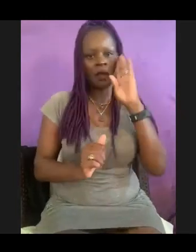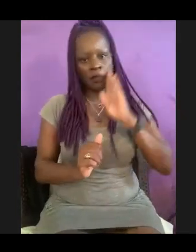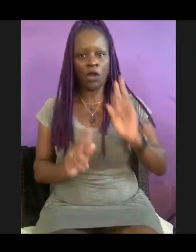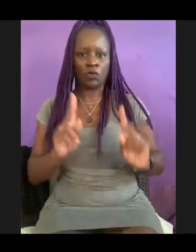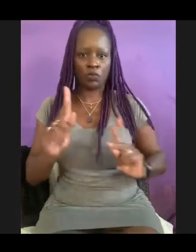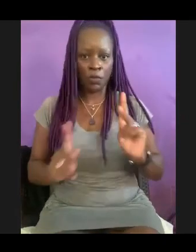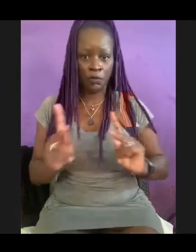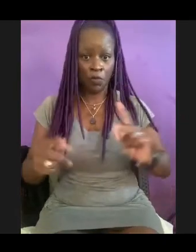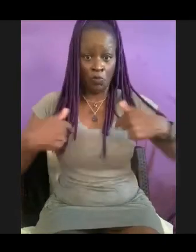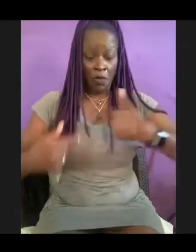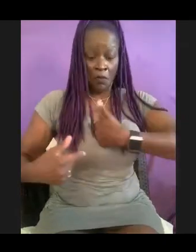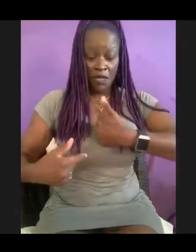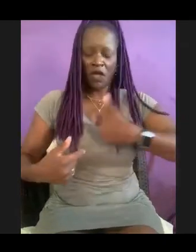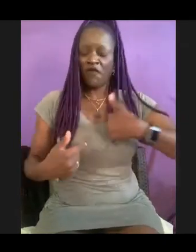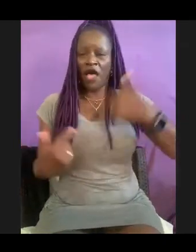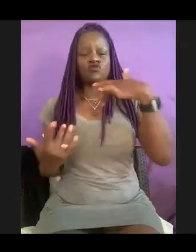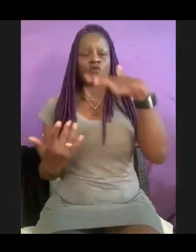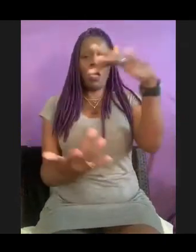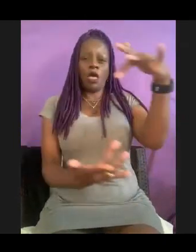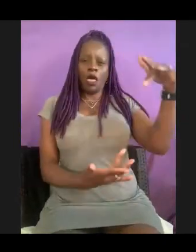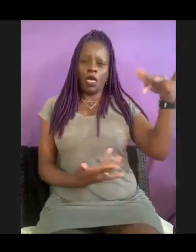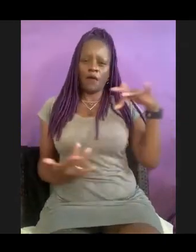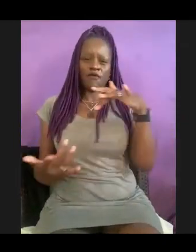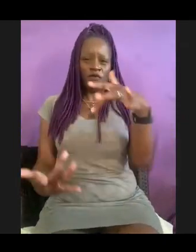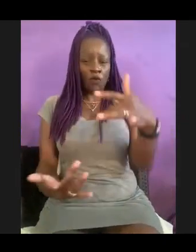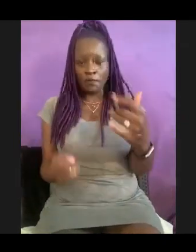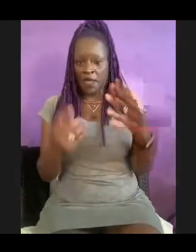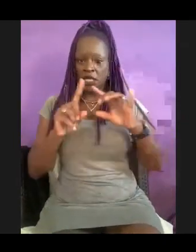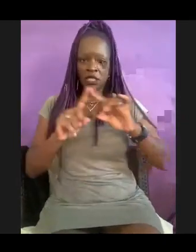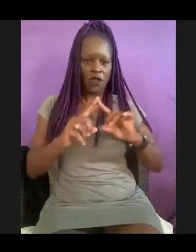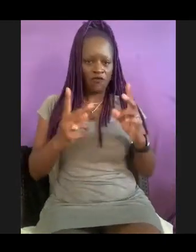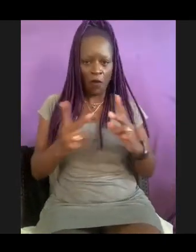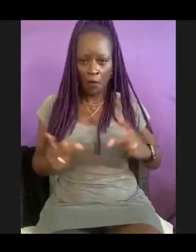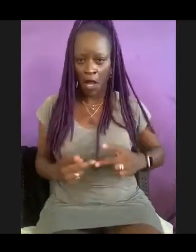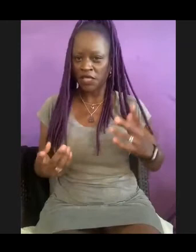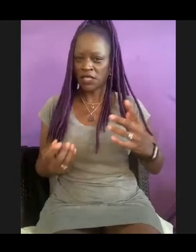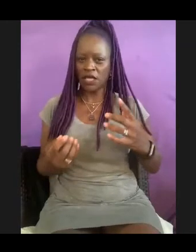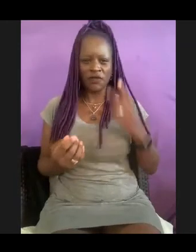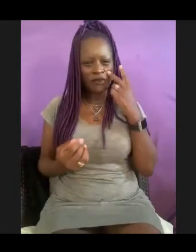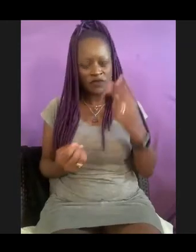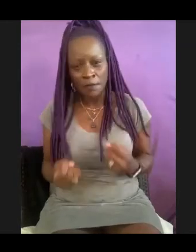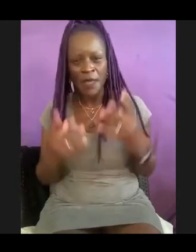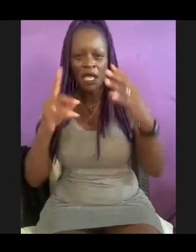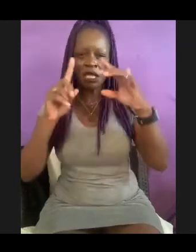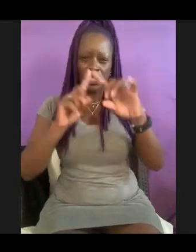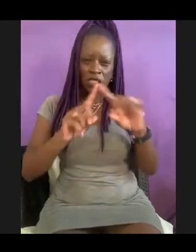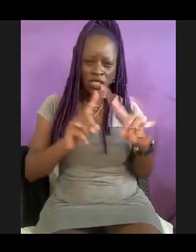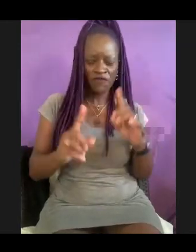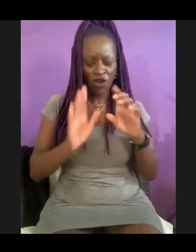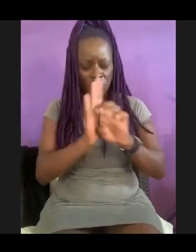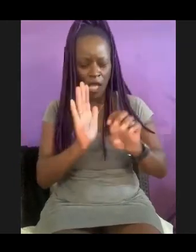I have traveled many roads, and I have seen many examples of disabled Black people